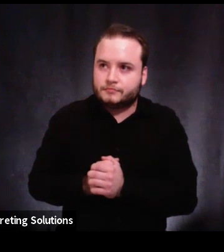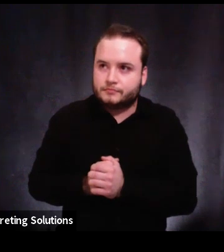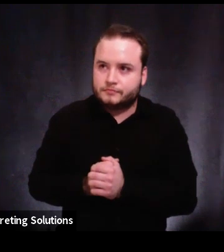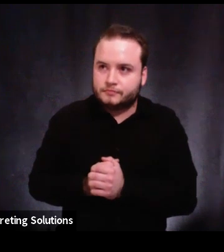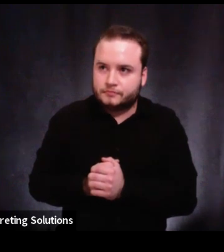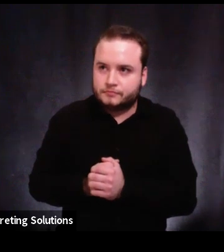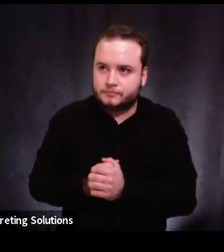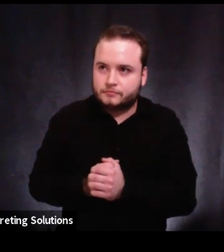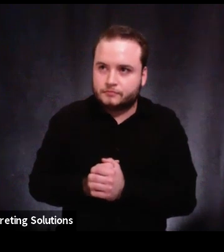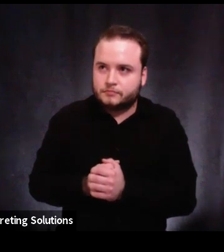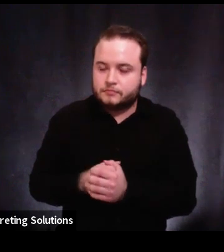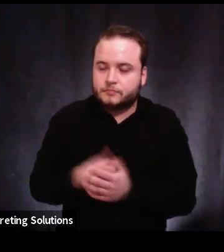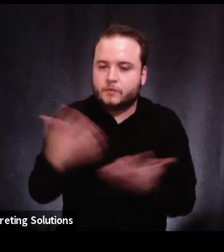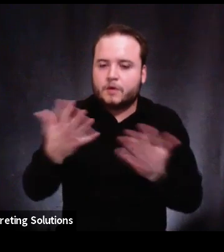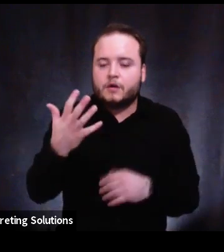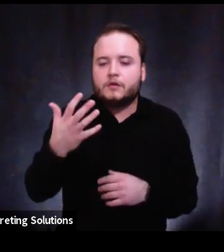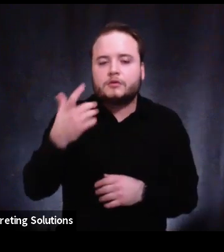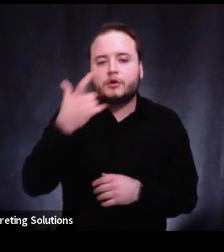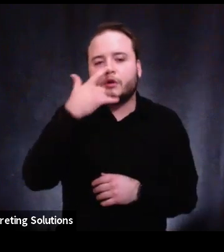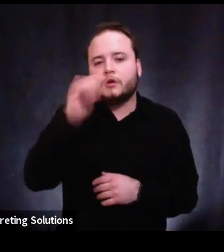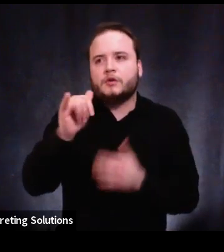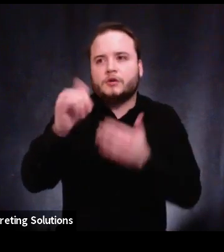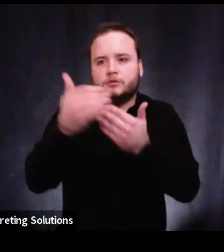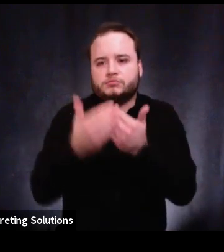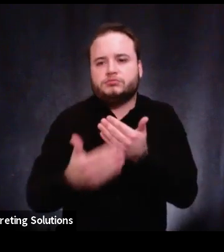protective strategy, minimizing